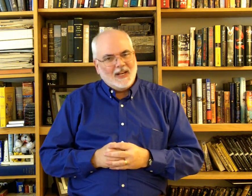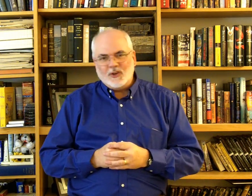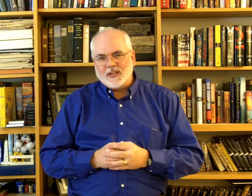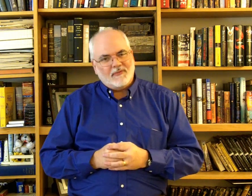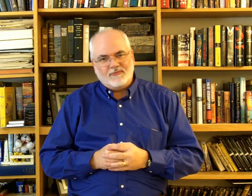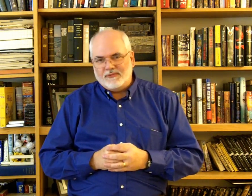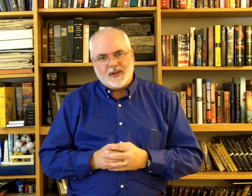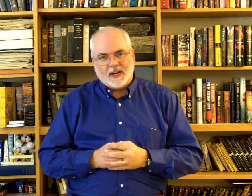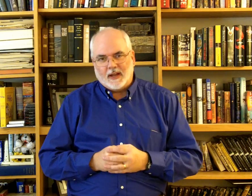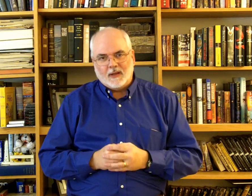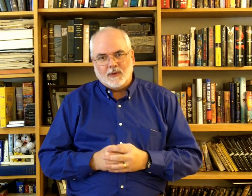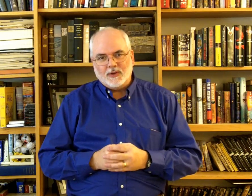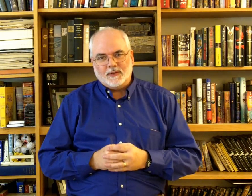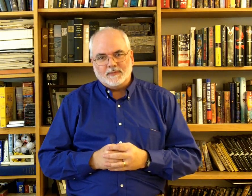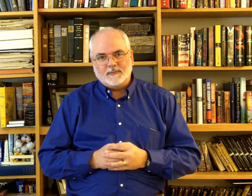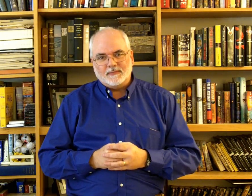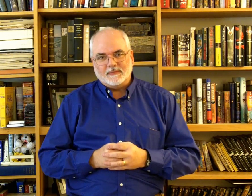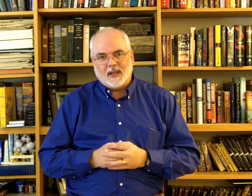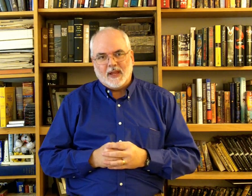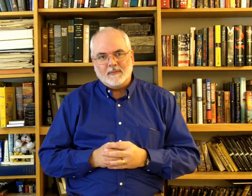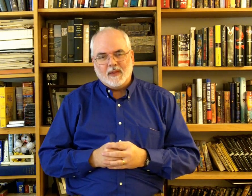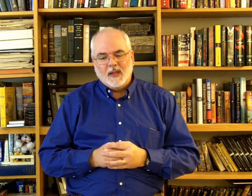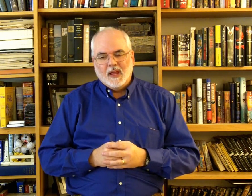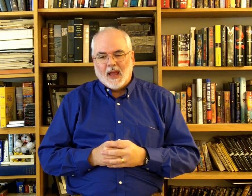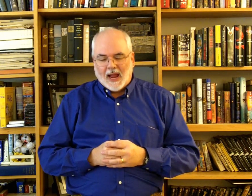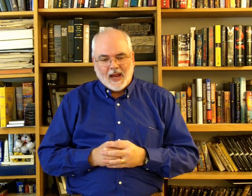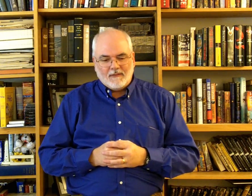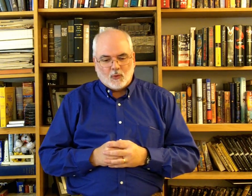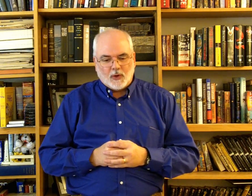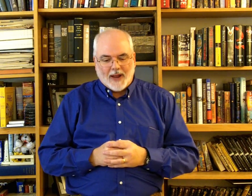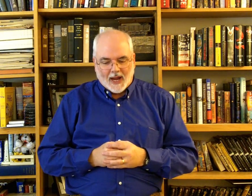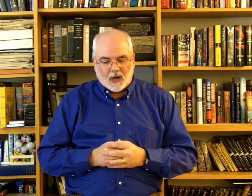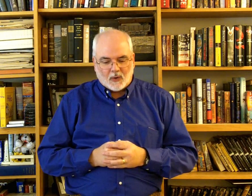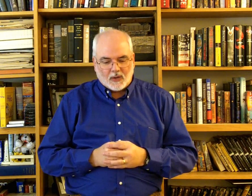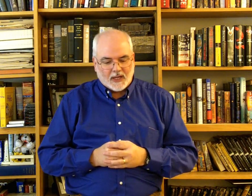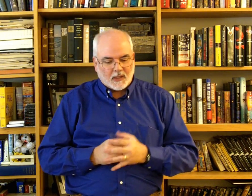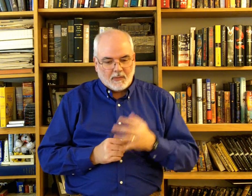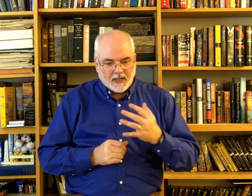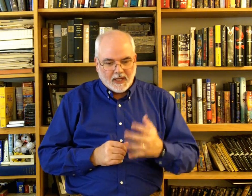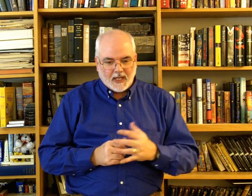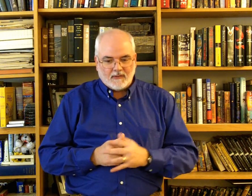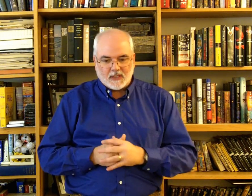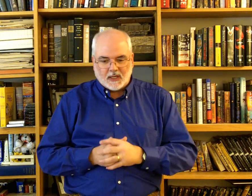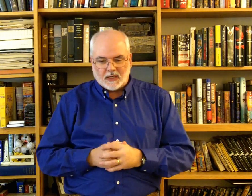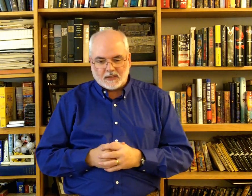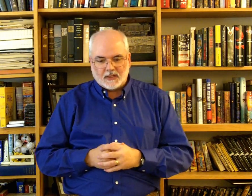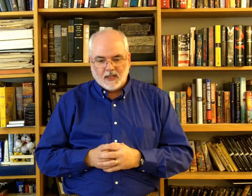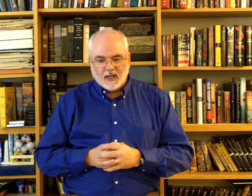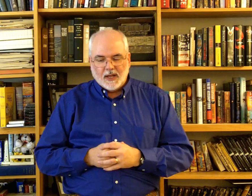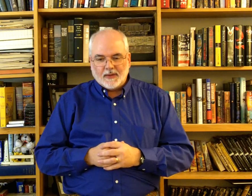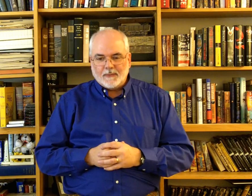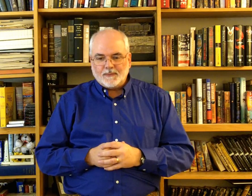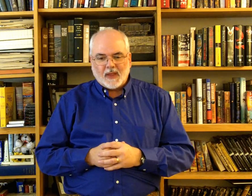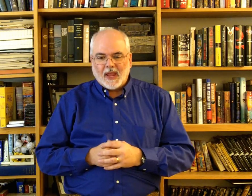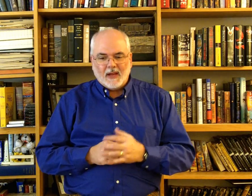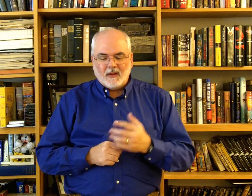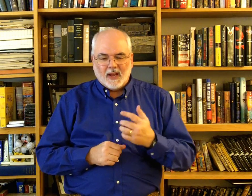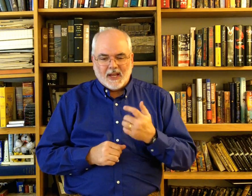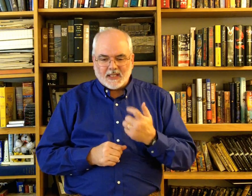English is a funny language, okay? I have the word how at the beginning of a sentence, and it